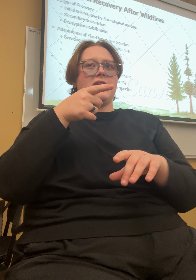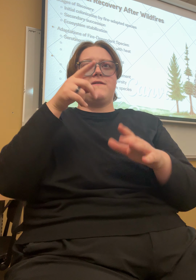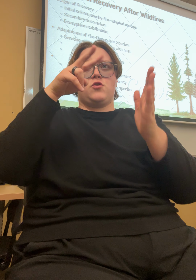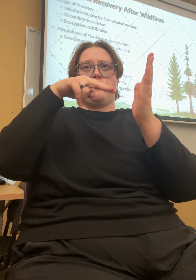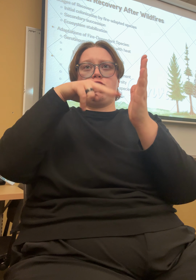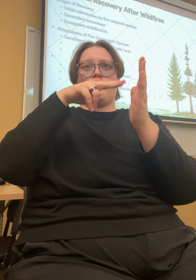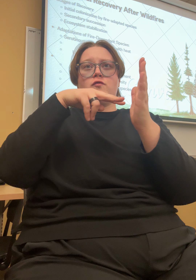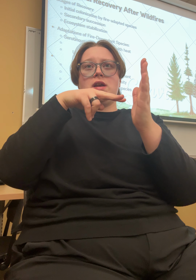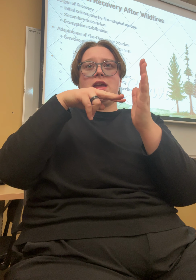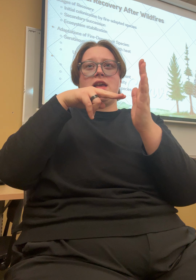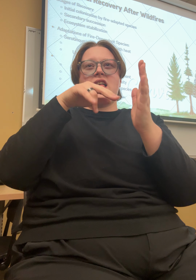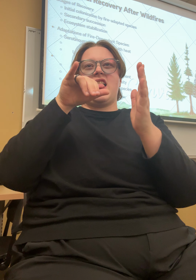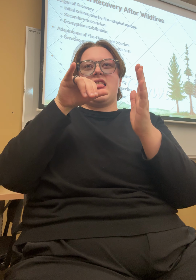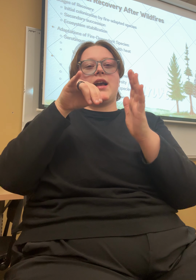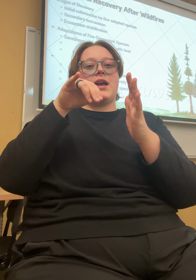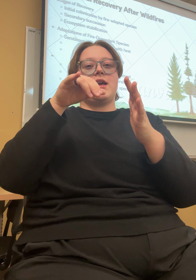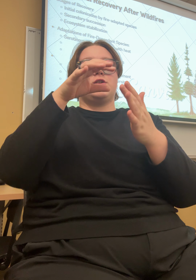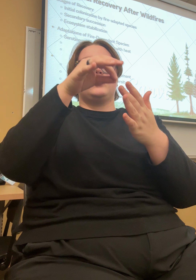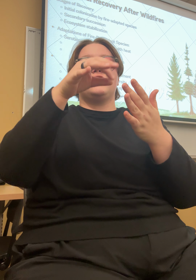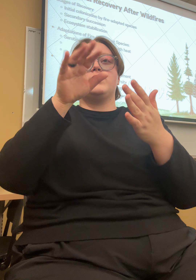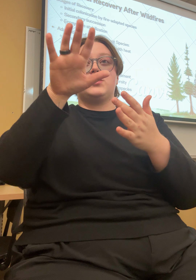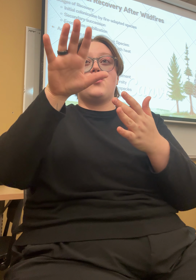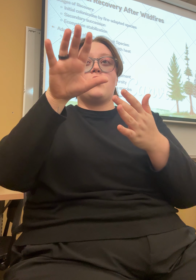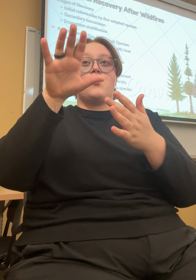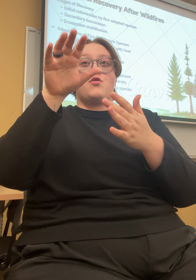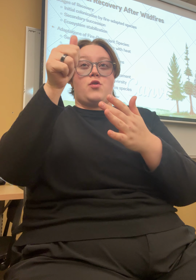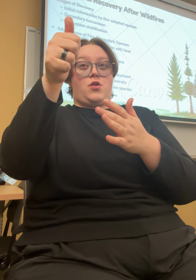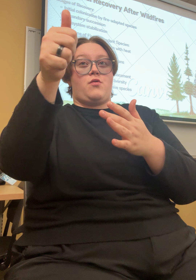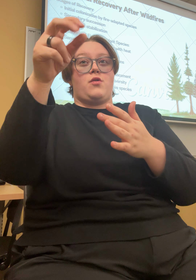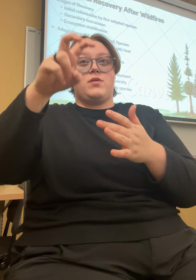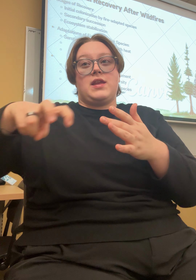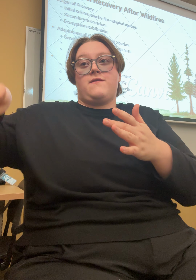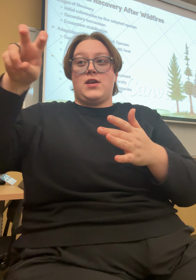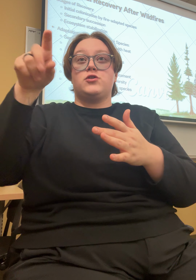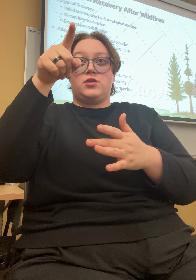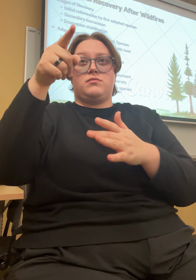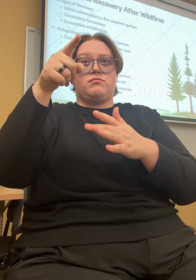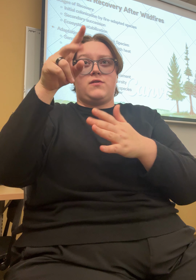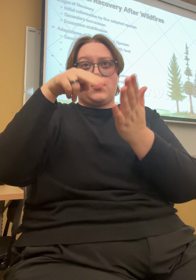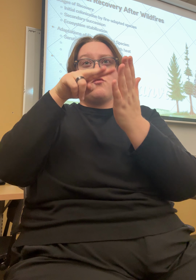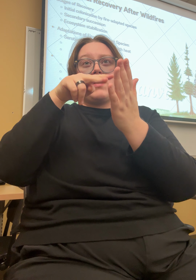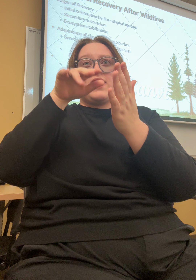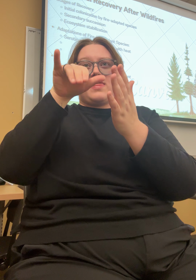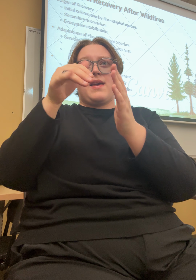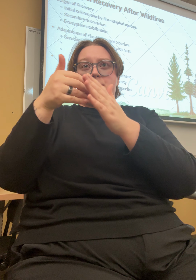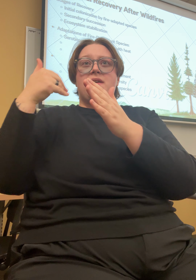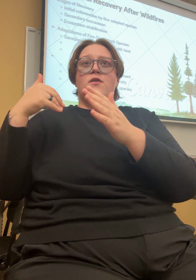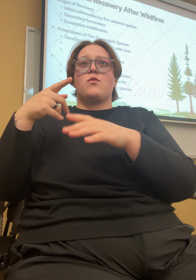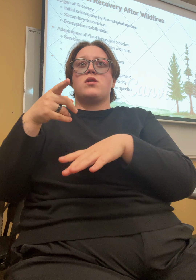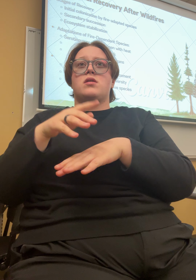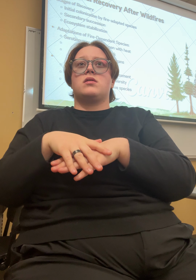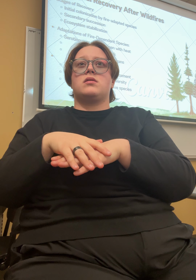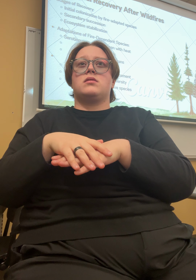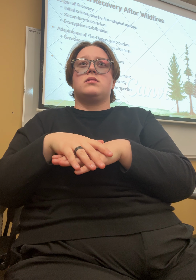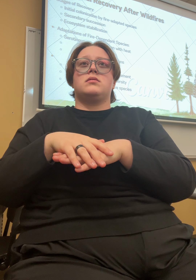Choose Your Own Adventure book before? Yes. They're great, right? So it's basically, I have one printed out here,